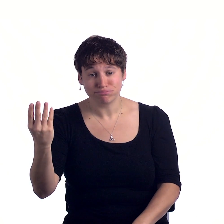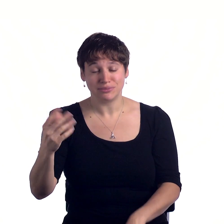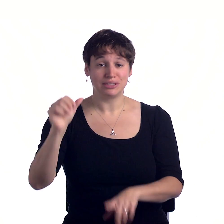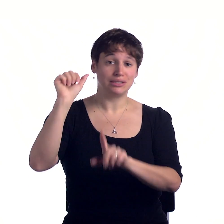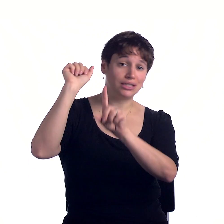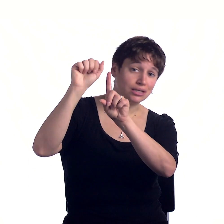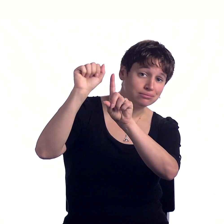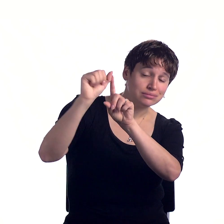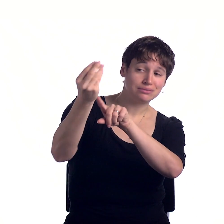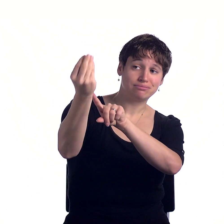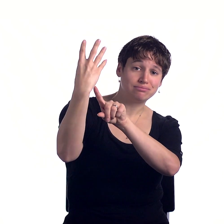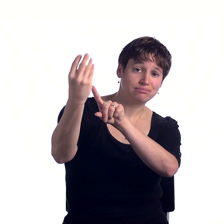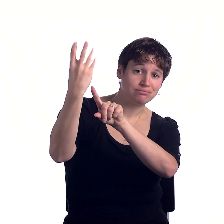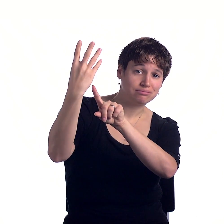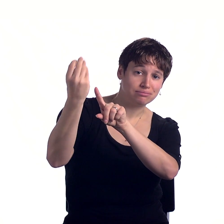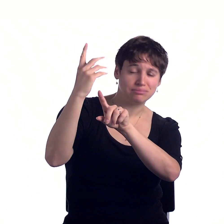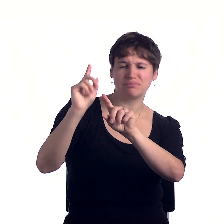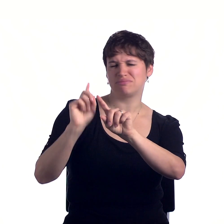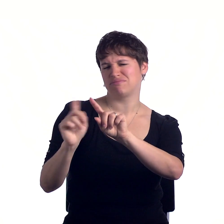and sound signalers.